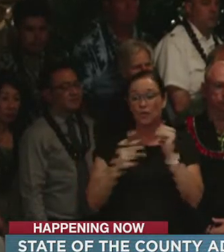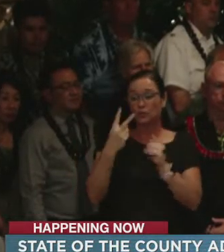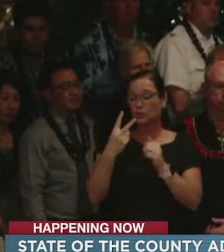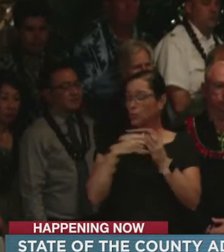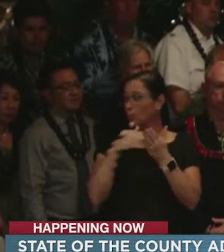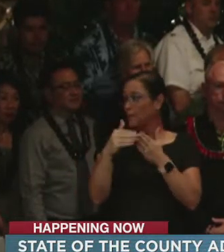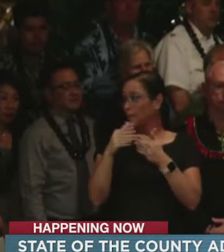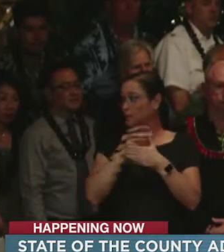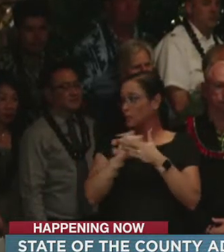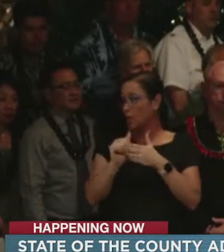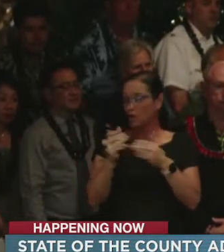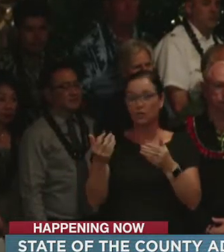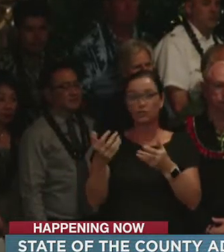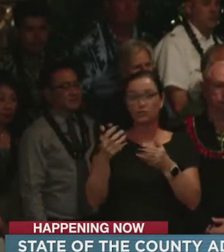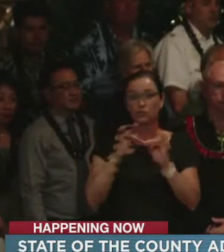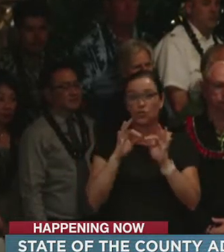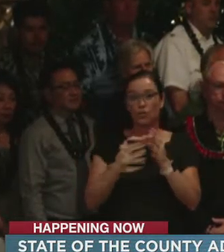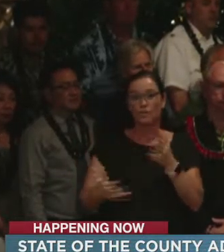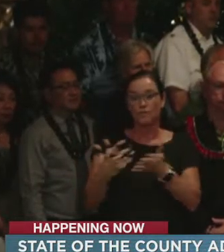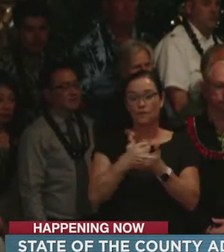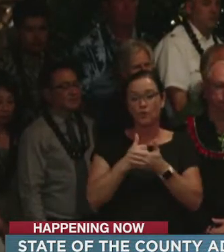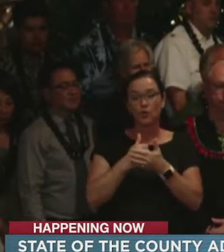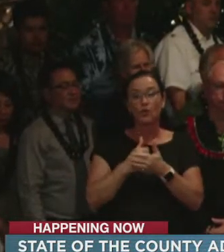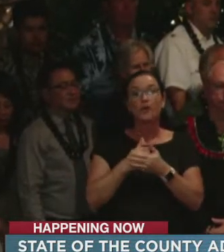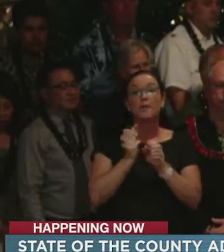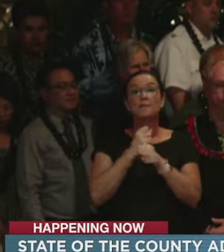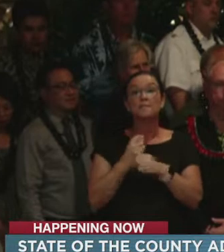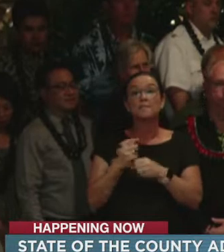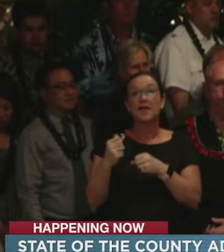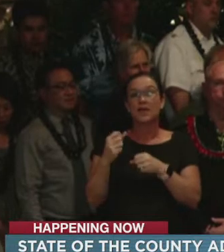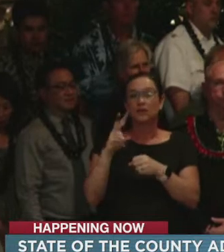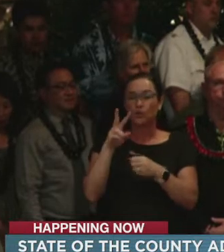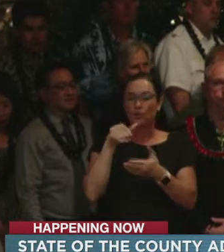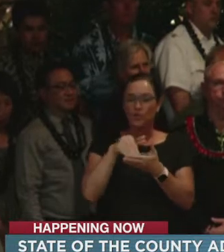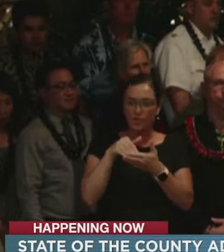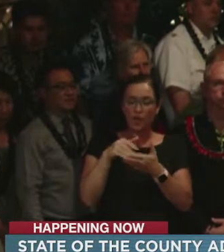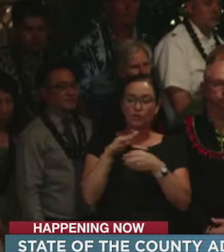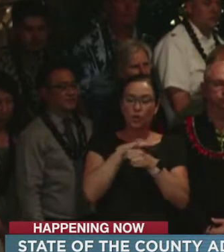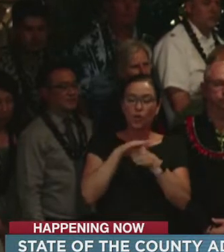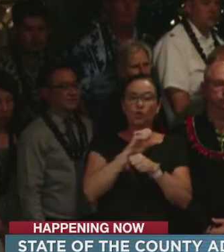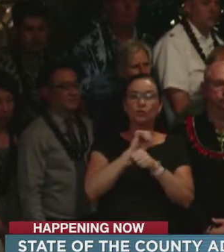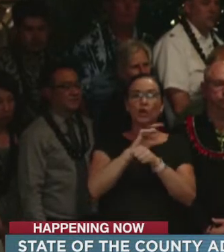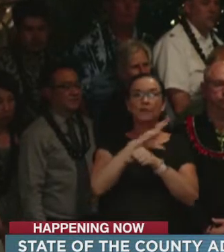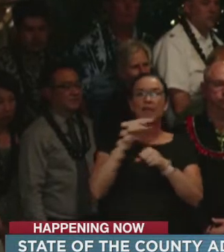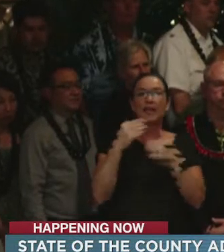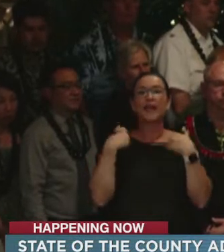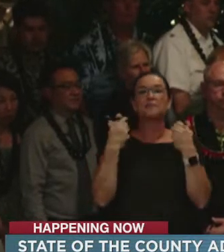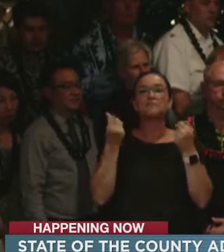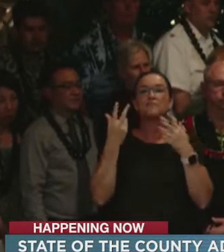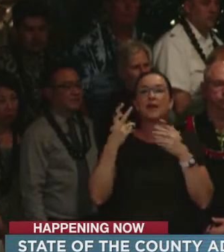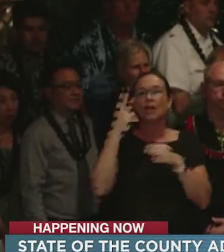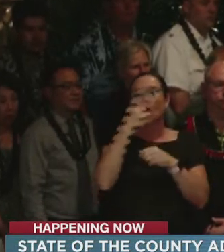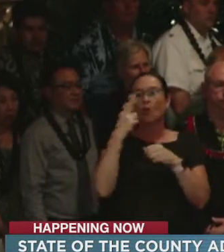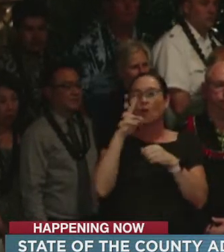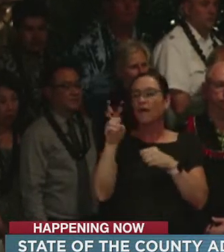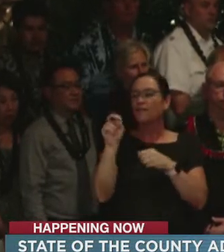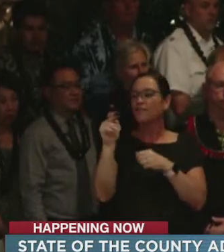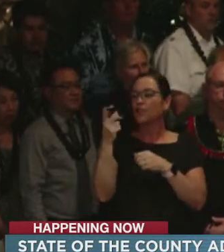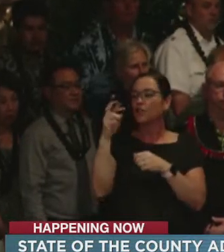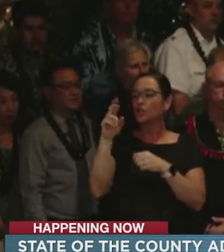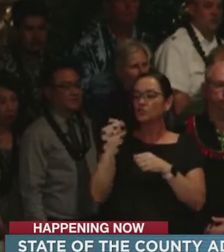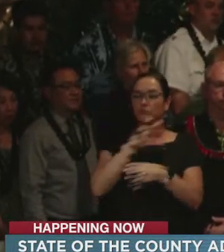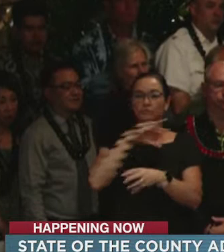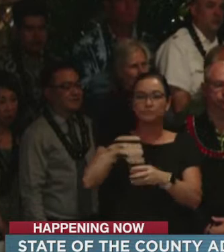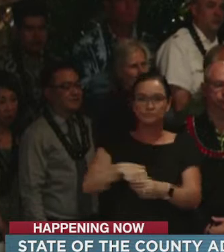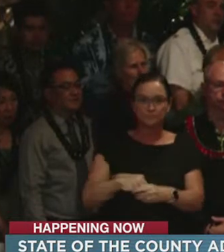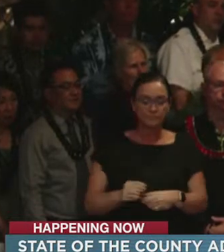created 177 local jobs, and engaged 30 Hawaii Island vendors. Exploration of alternative